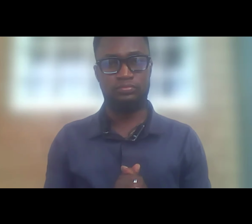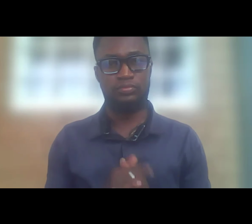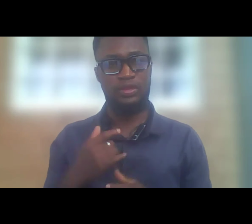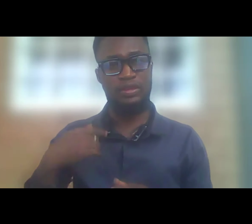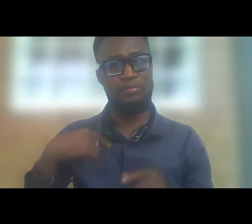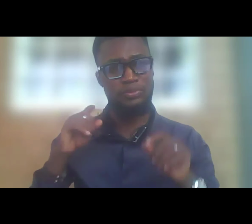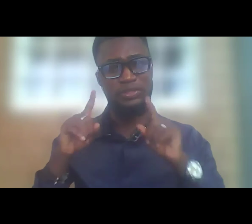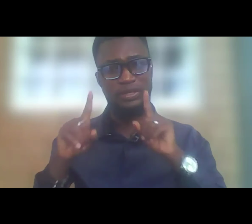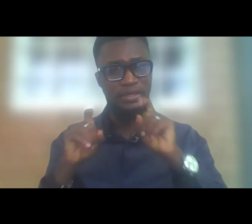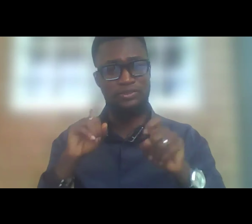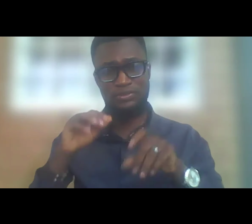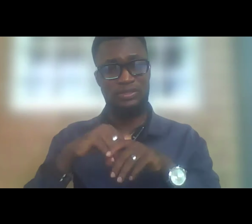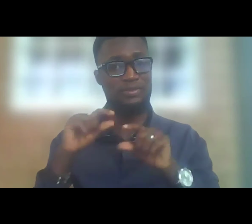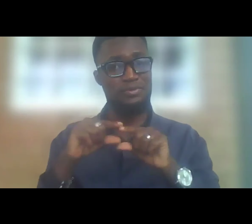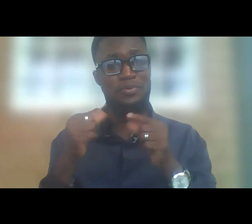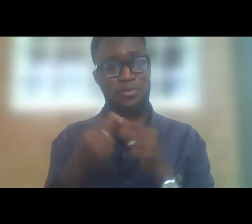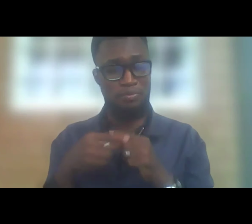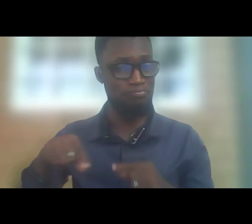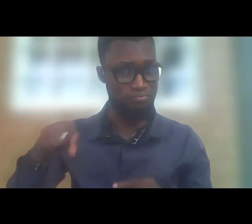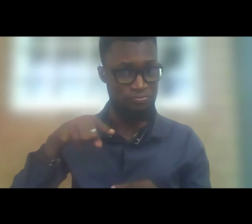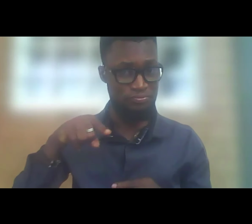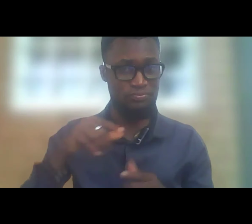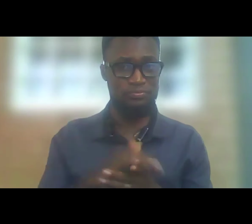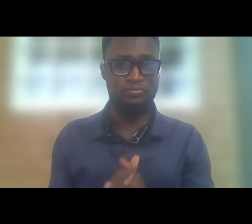the compositions of breakout sessions.